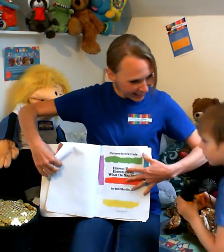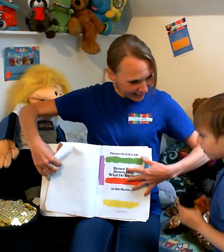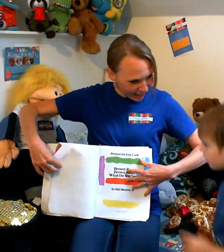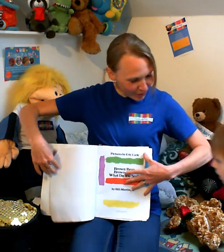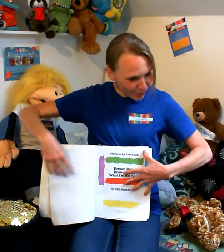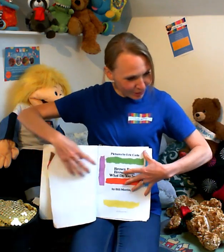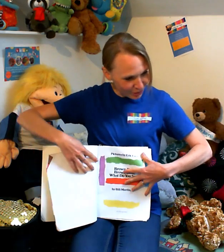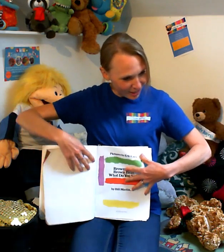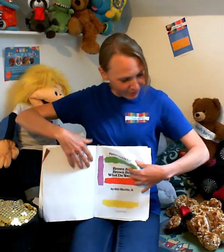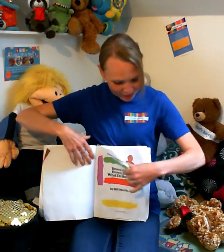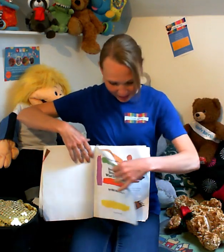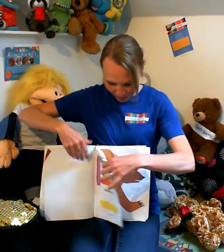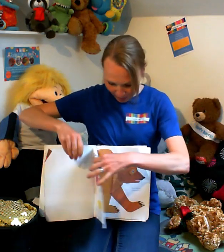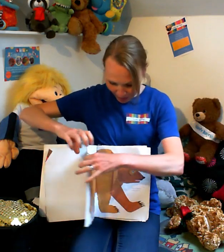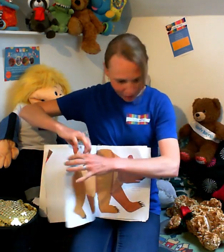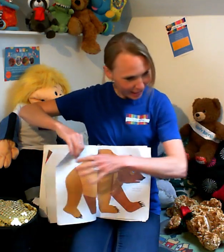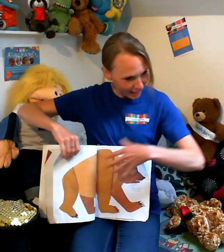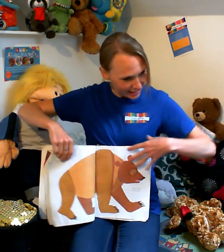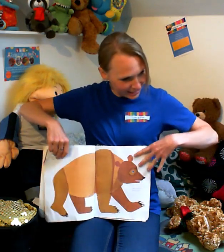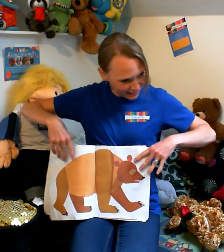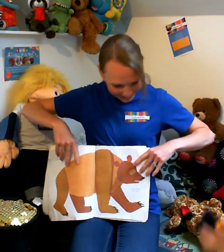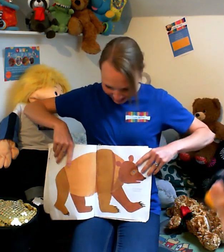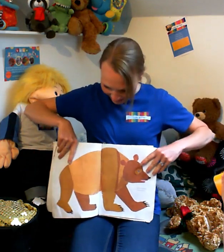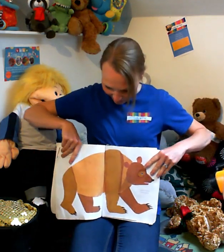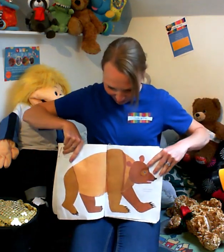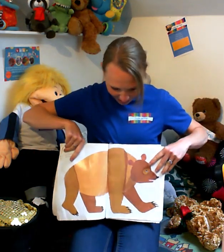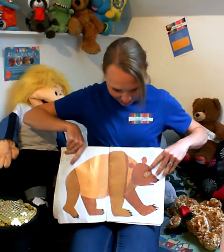Are you going to try and read it with your binoculars? Okay, so